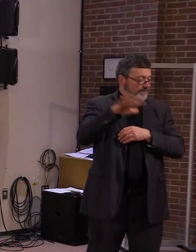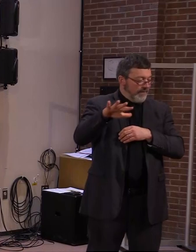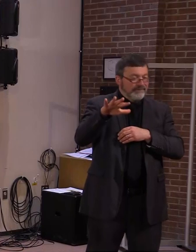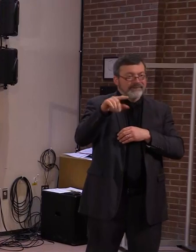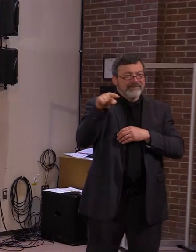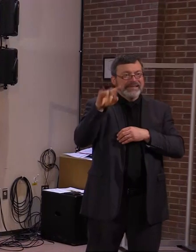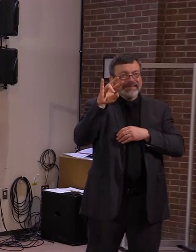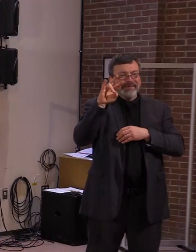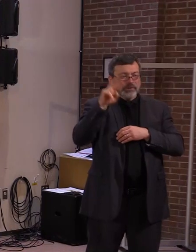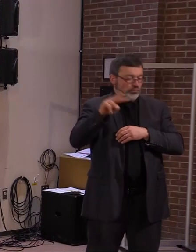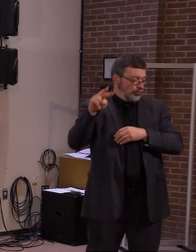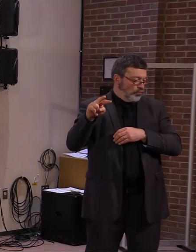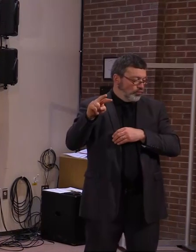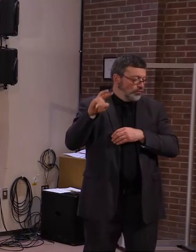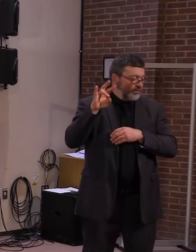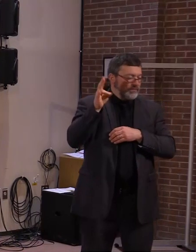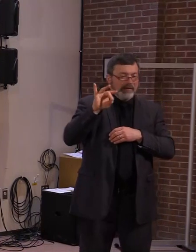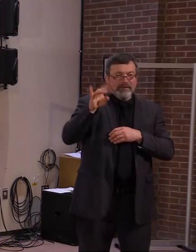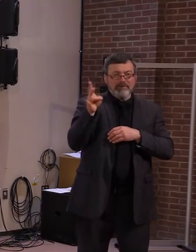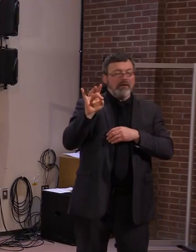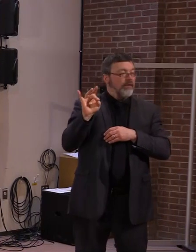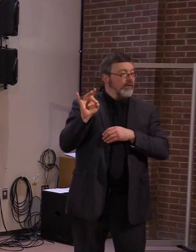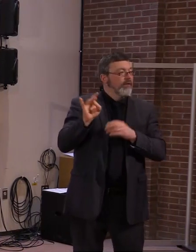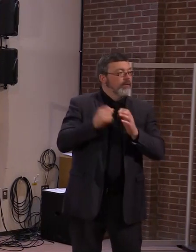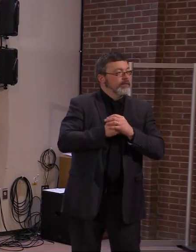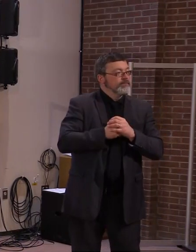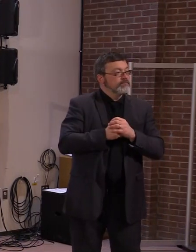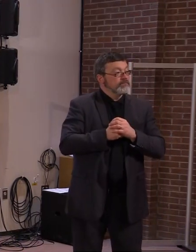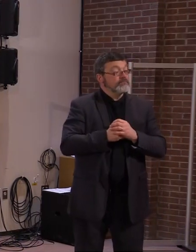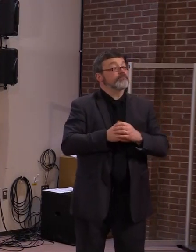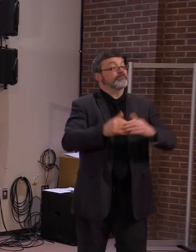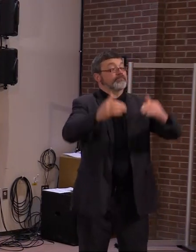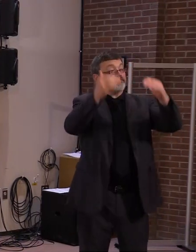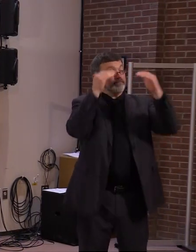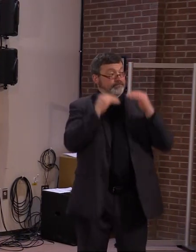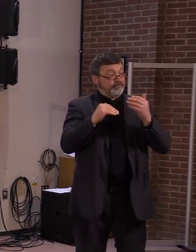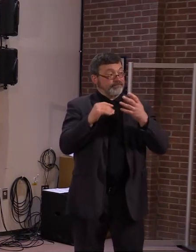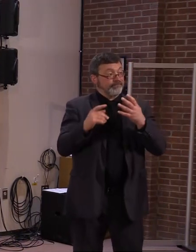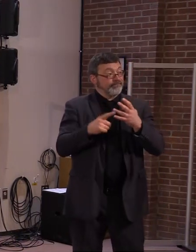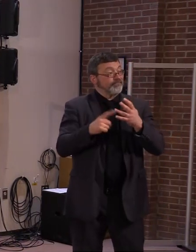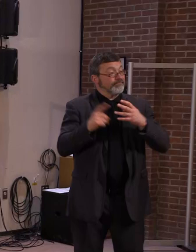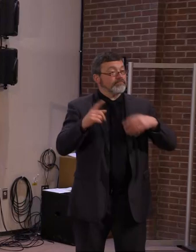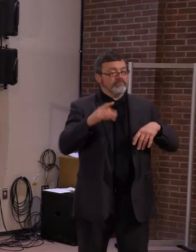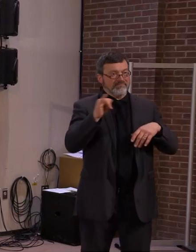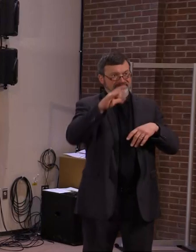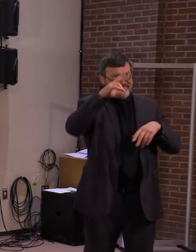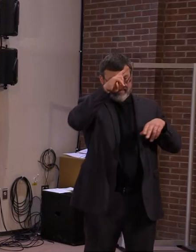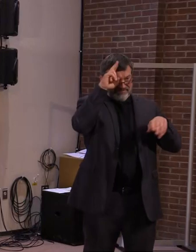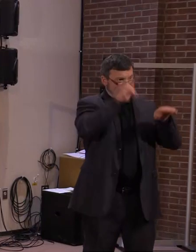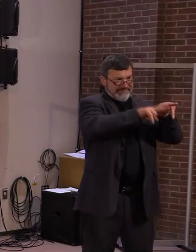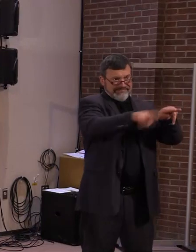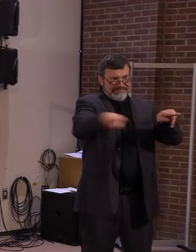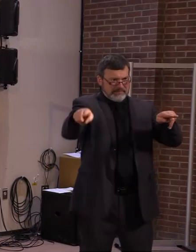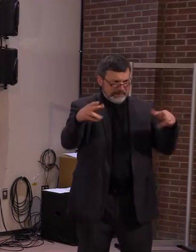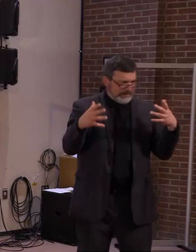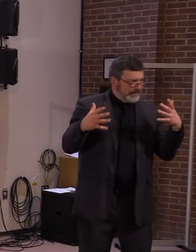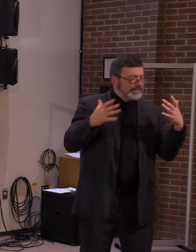three main components. I had talked about it last week, but I would just want to repeat those. Prevent